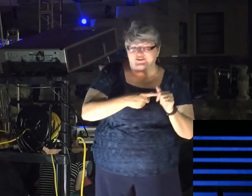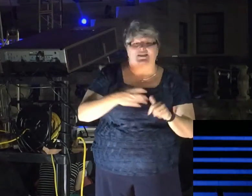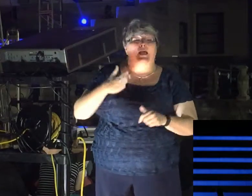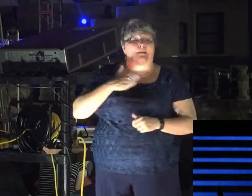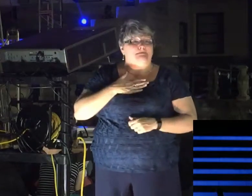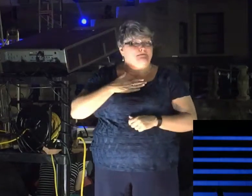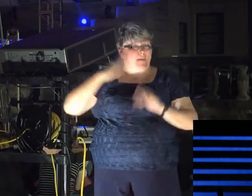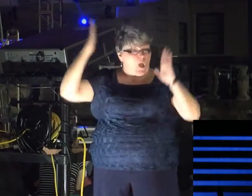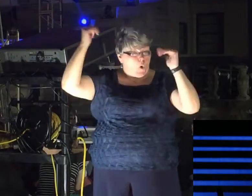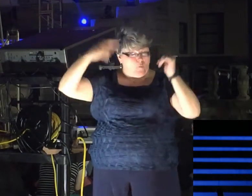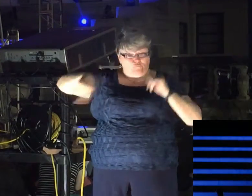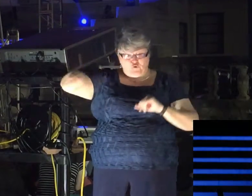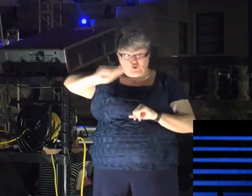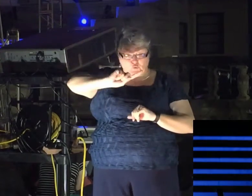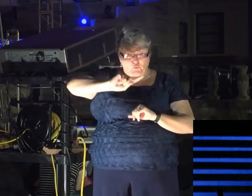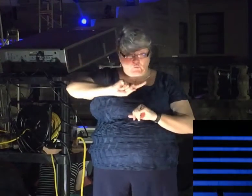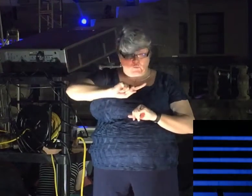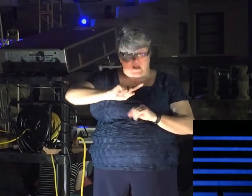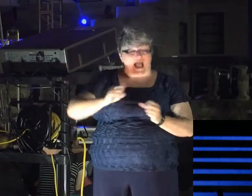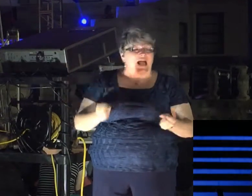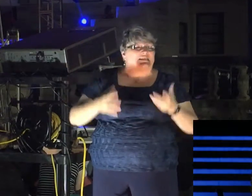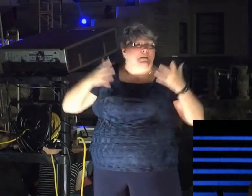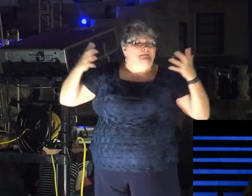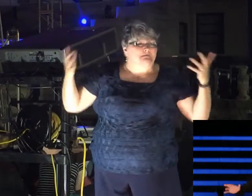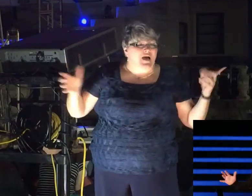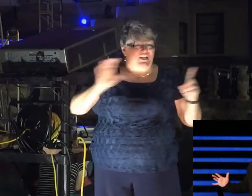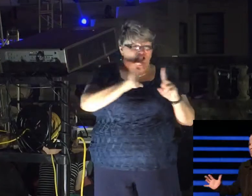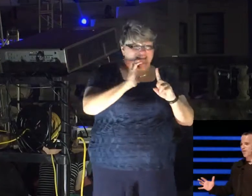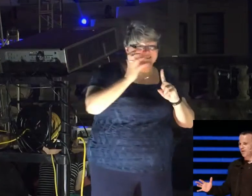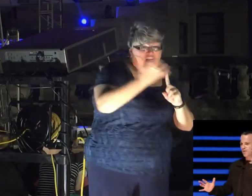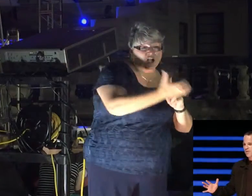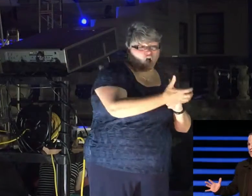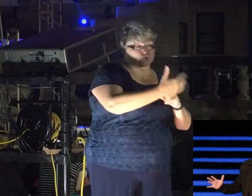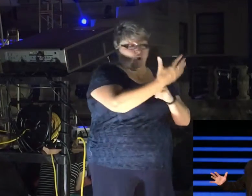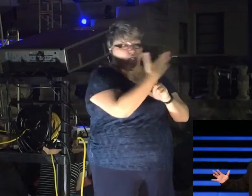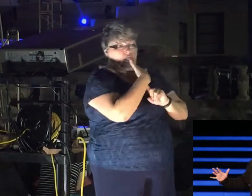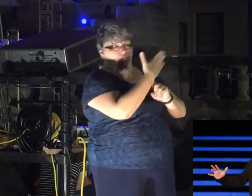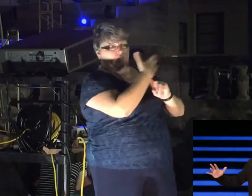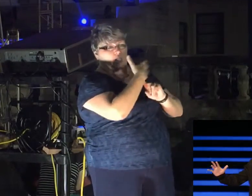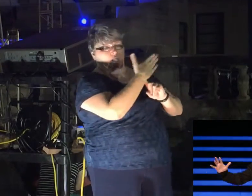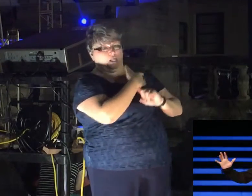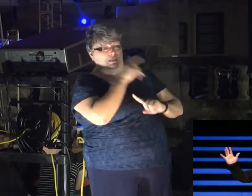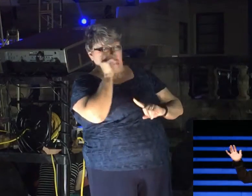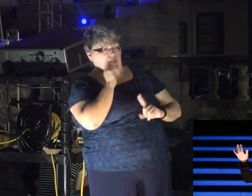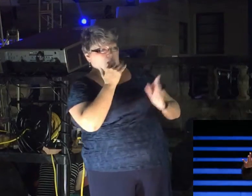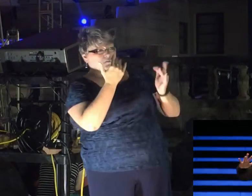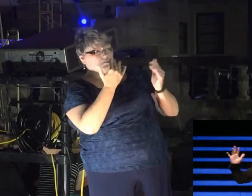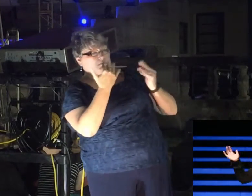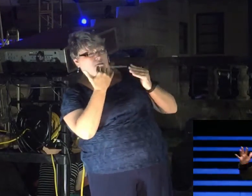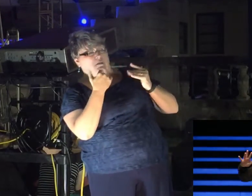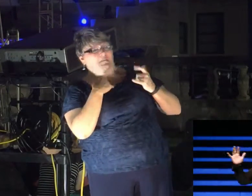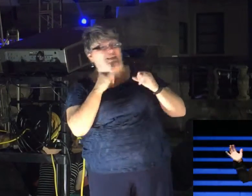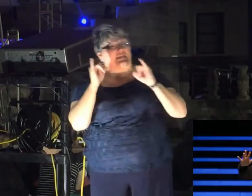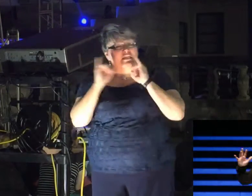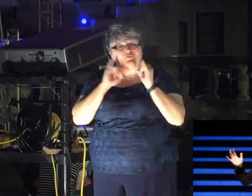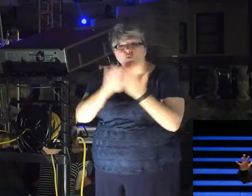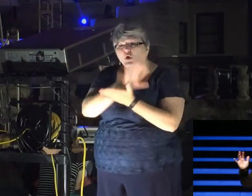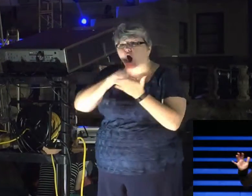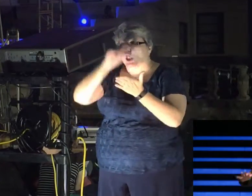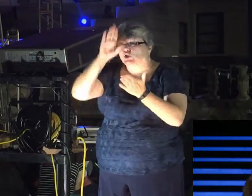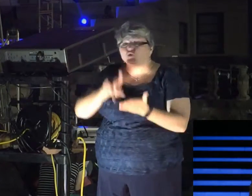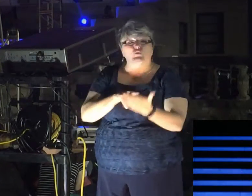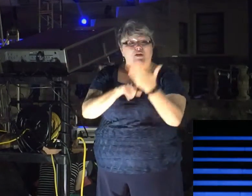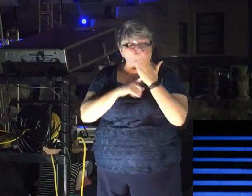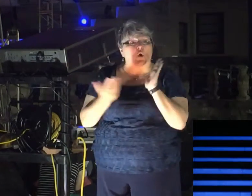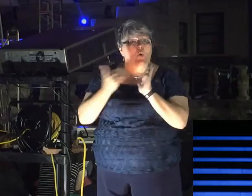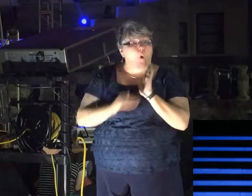you. Here's my hope for you. As much as the culture is pressing sex on you like this, interviews